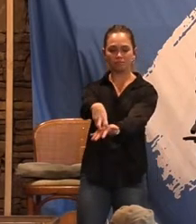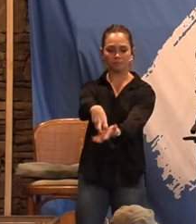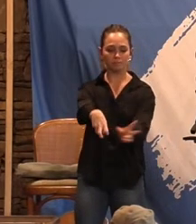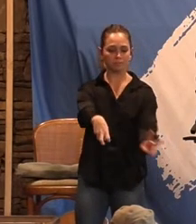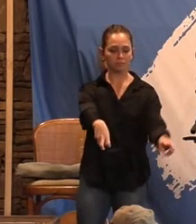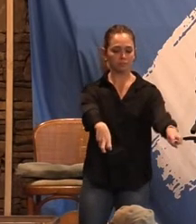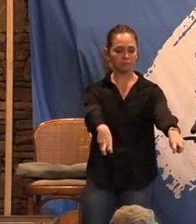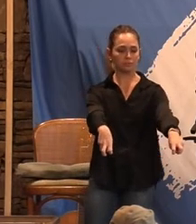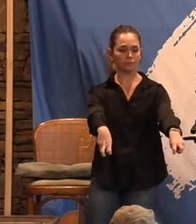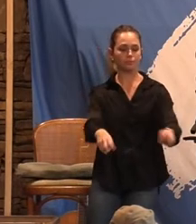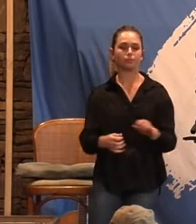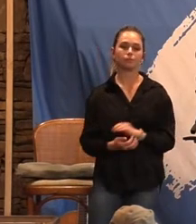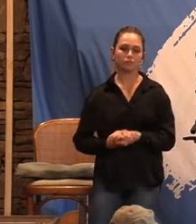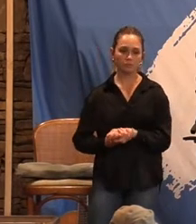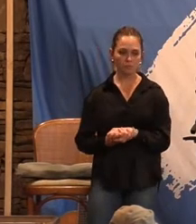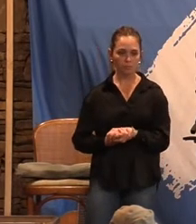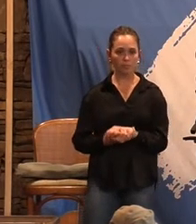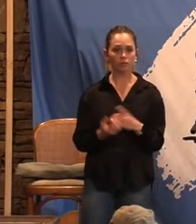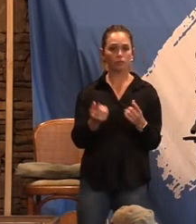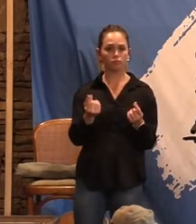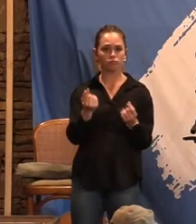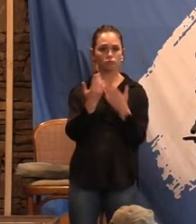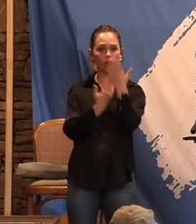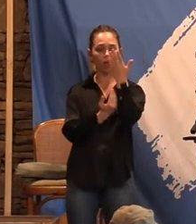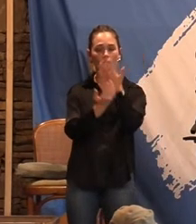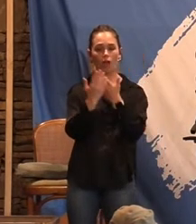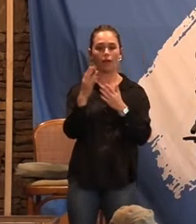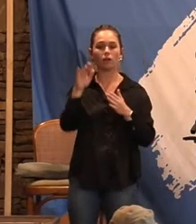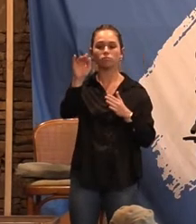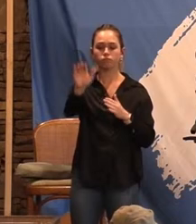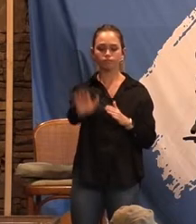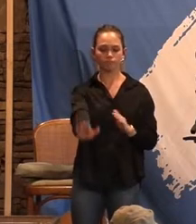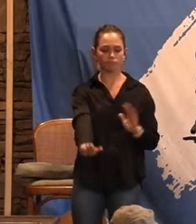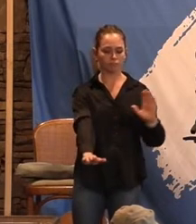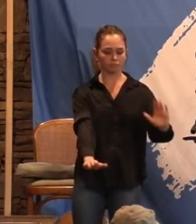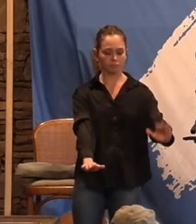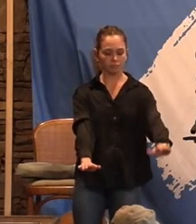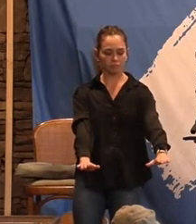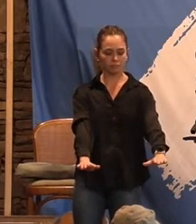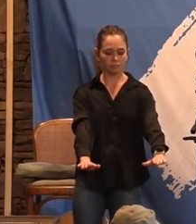of her. And she put a hand on each shoulder.